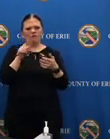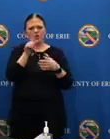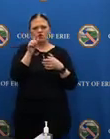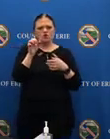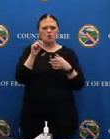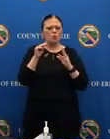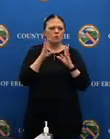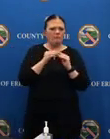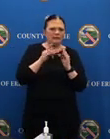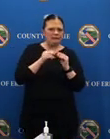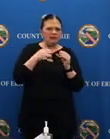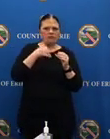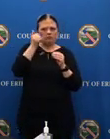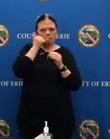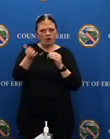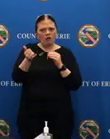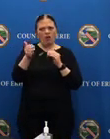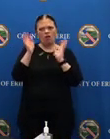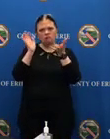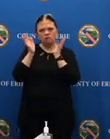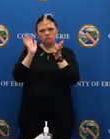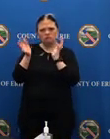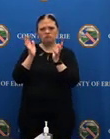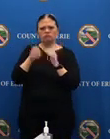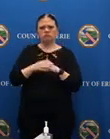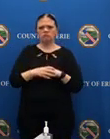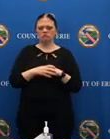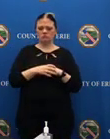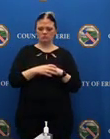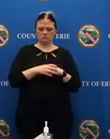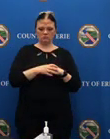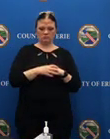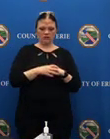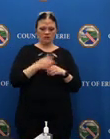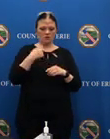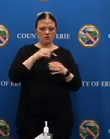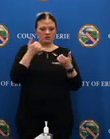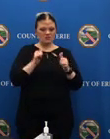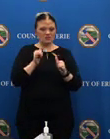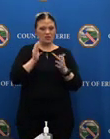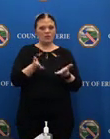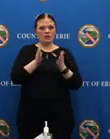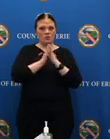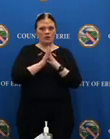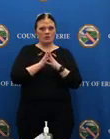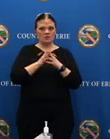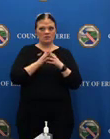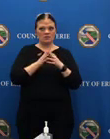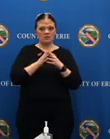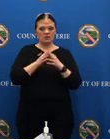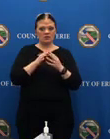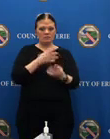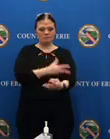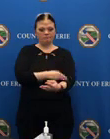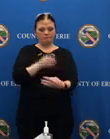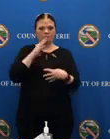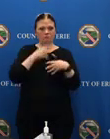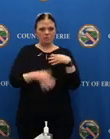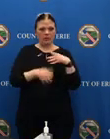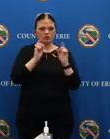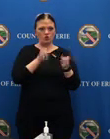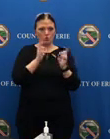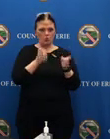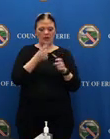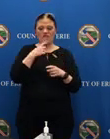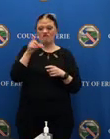meetings. Call and talk to the loved ones. We're still requesting that blood be donated. The Red Cross and